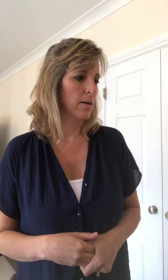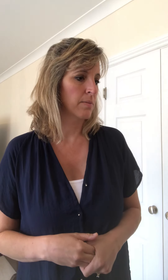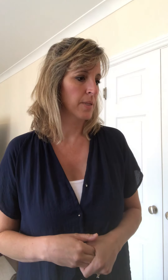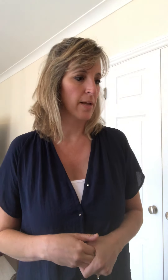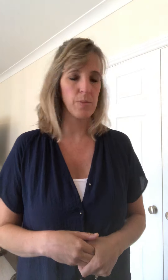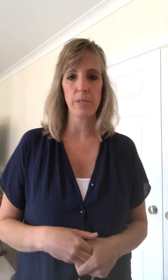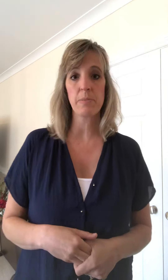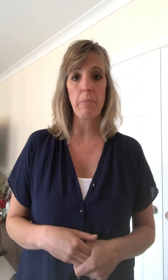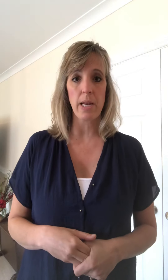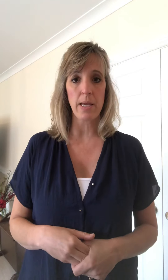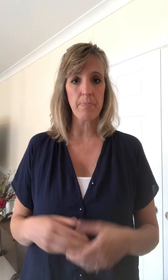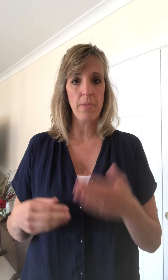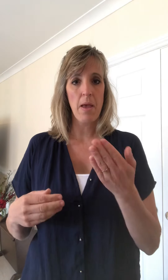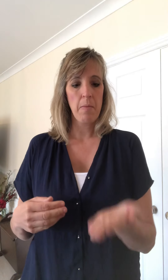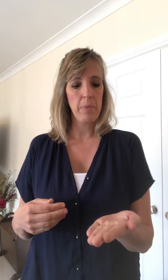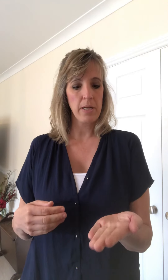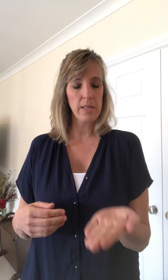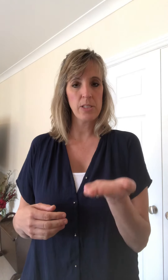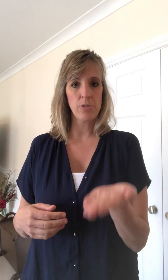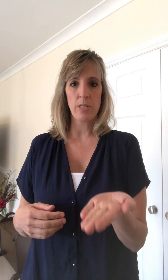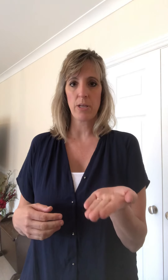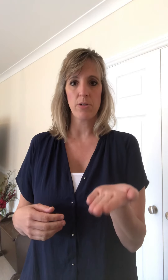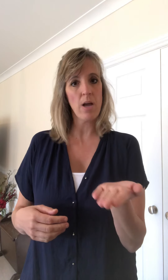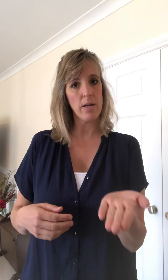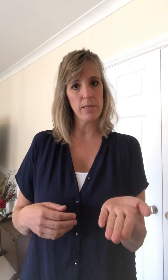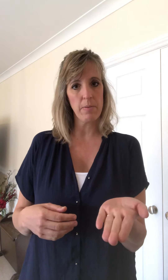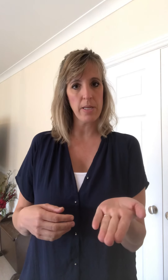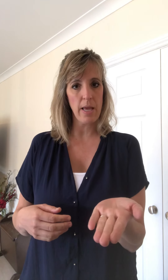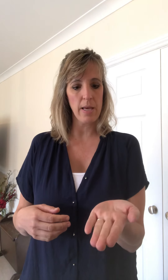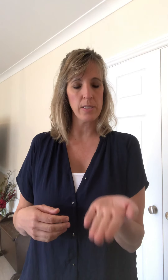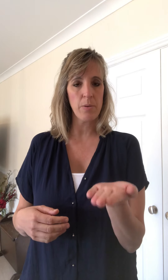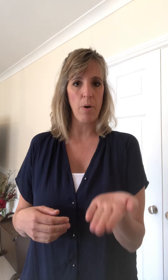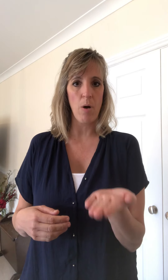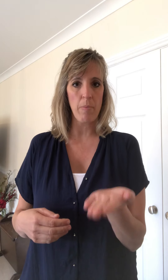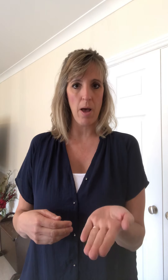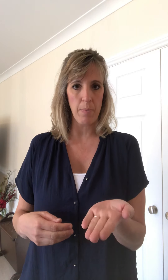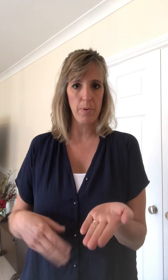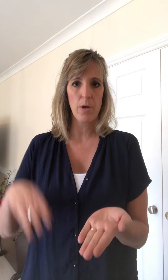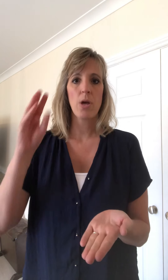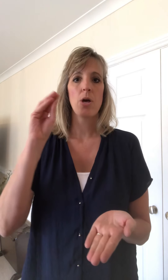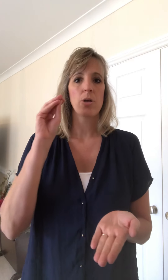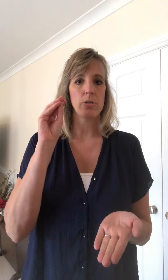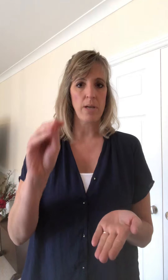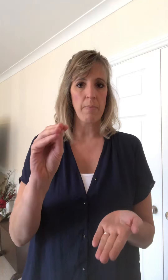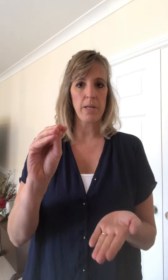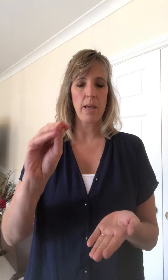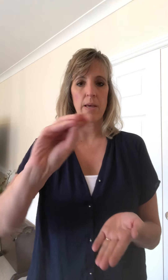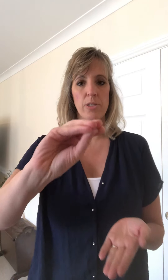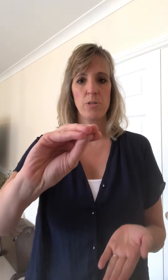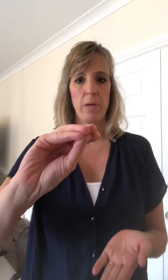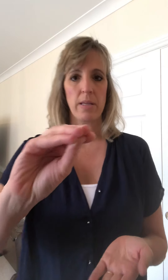The next one is money. Money is you take your non-dominant hand, palm up. Your dominant hand, you make